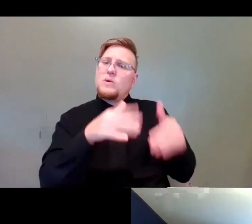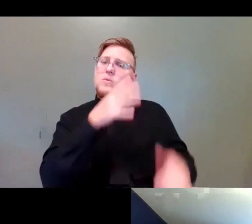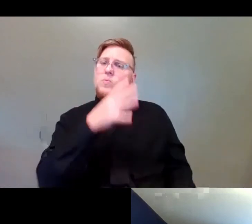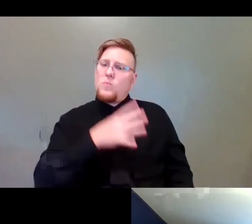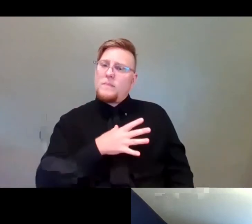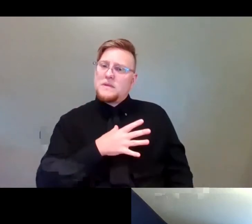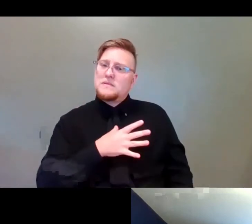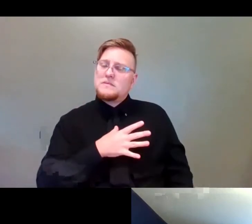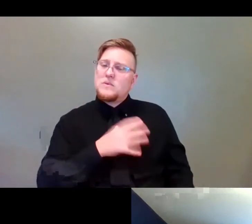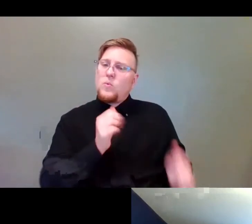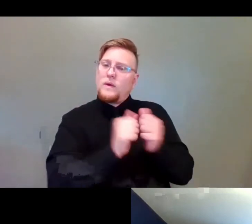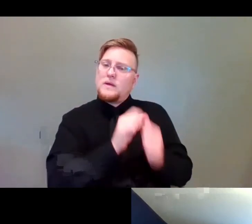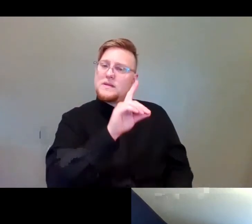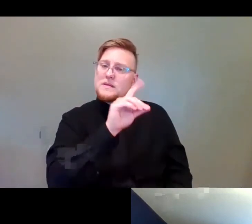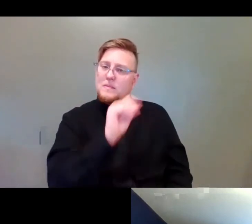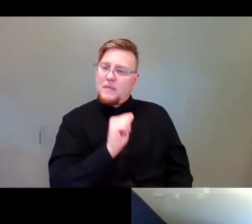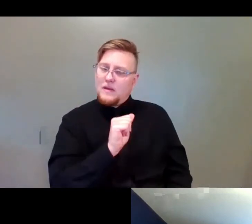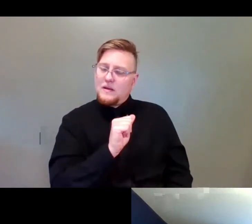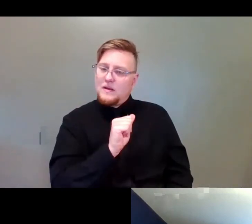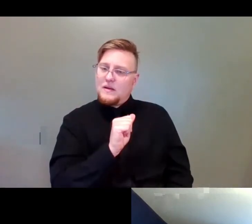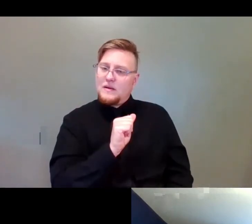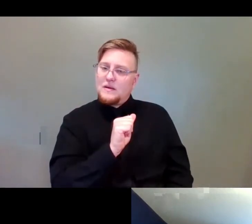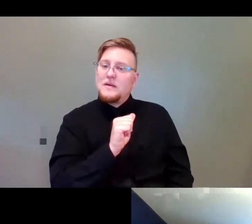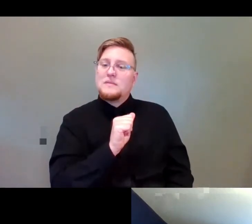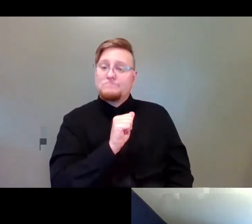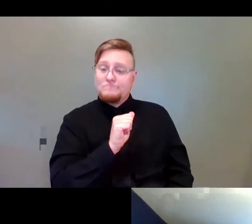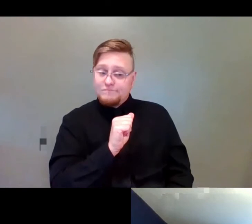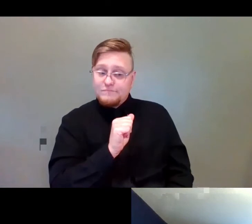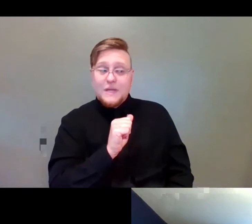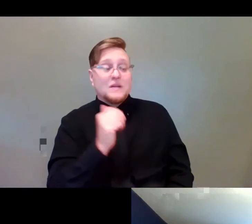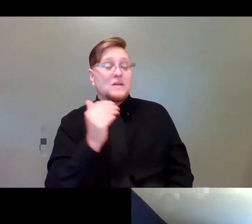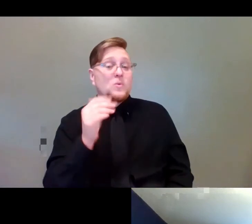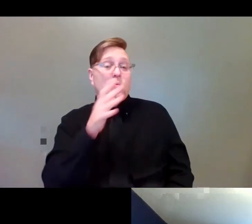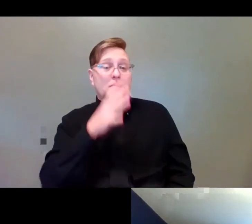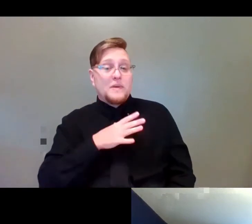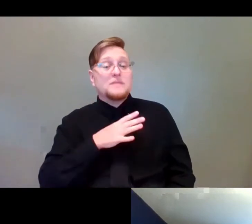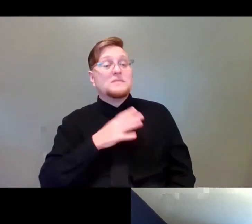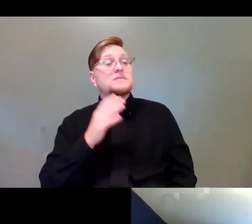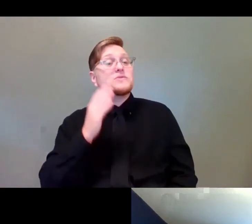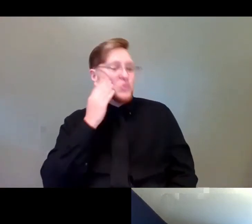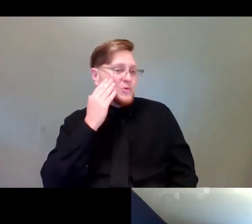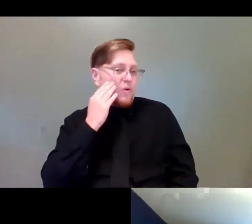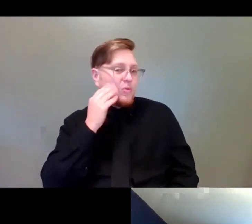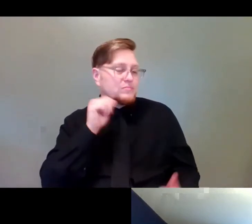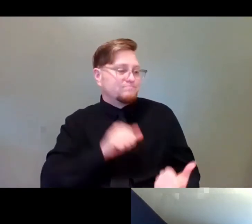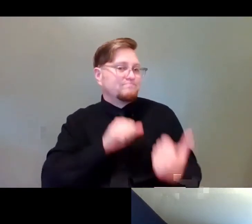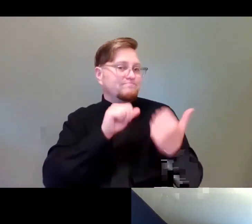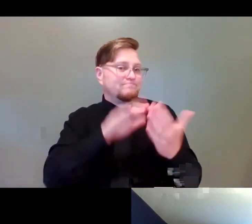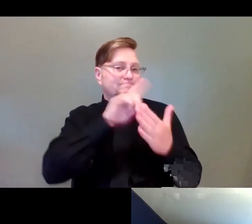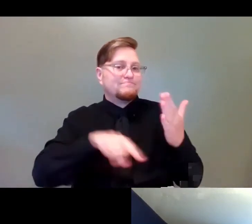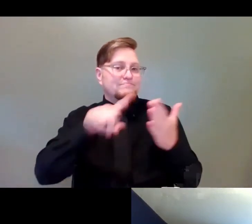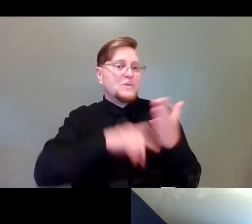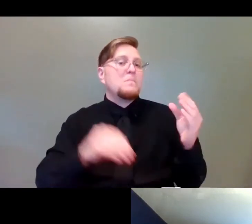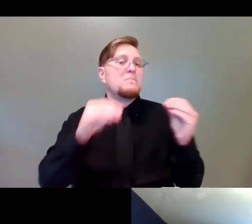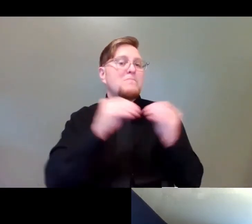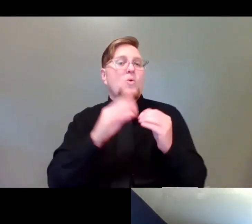disabilities, because as everybody knows, women with disabilities face more discrimination than disabled men.